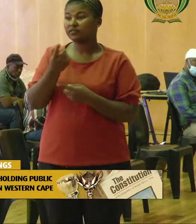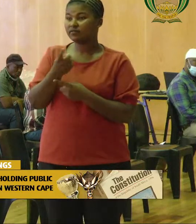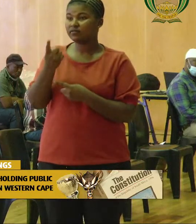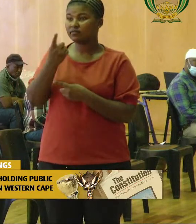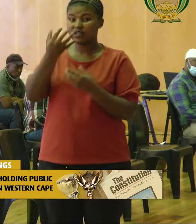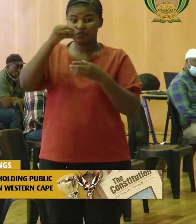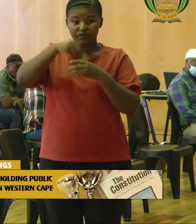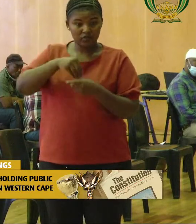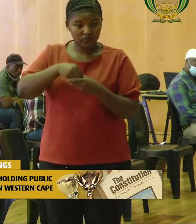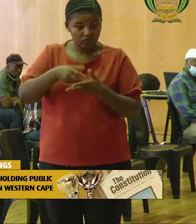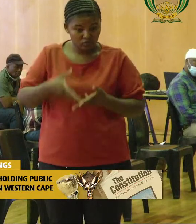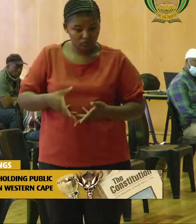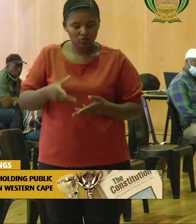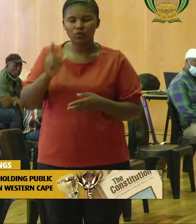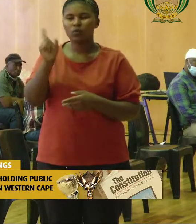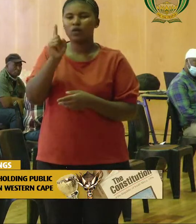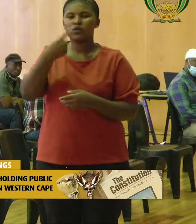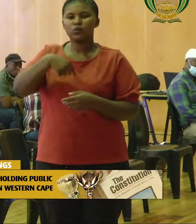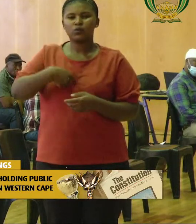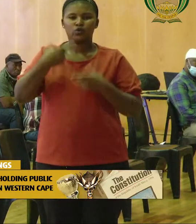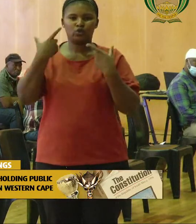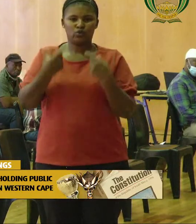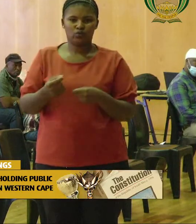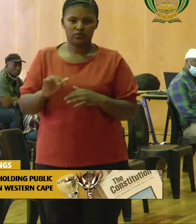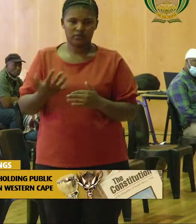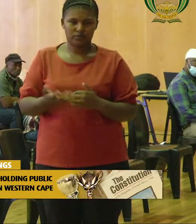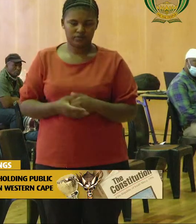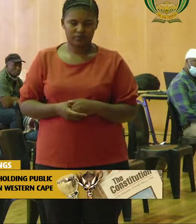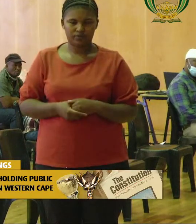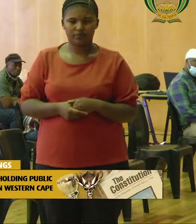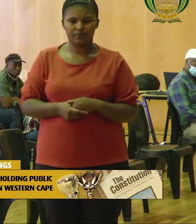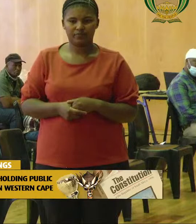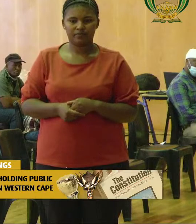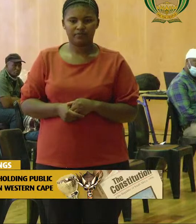this fashion, what is it that we are going to do? Thank you.